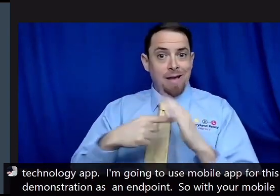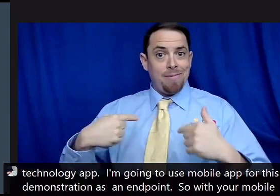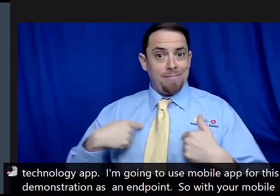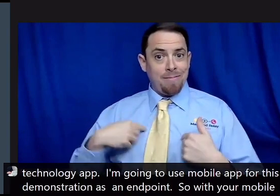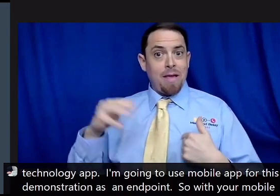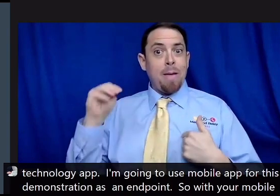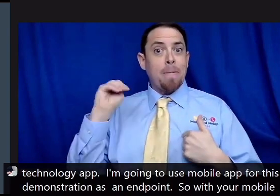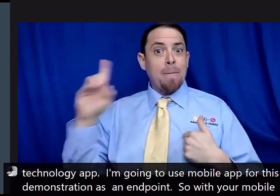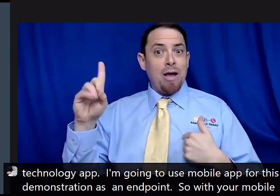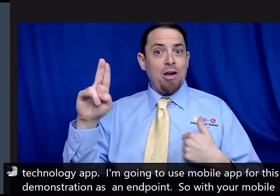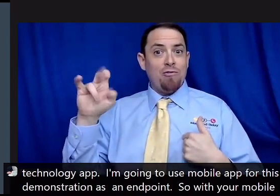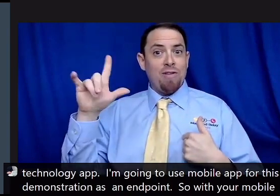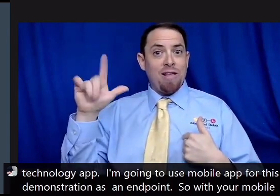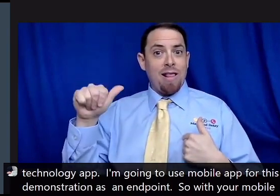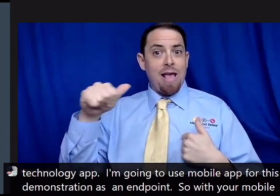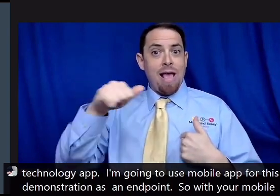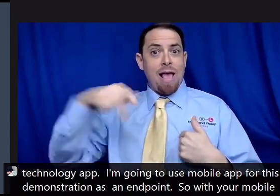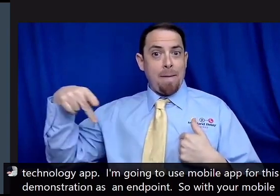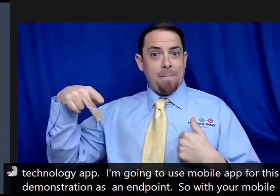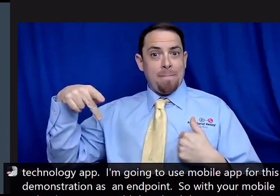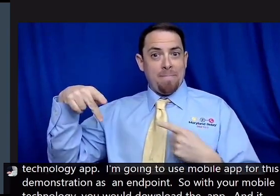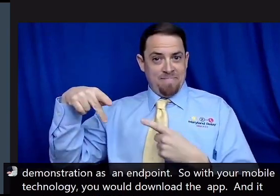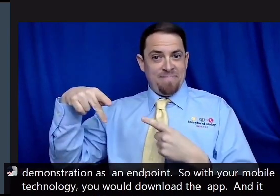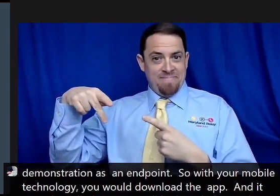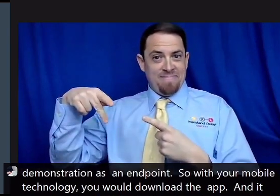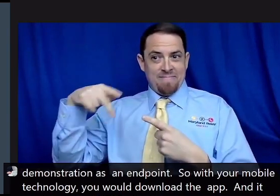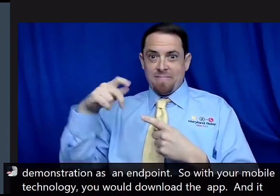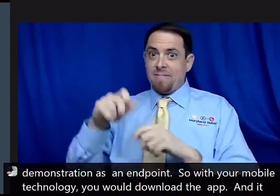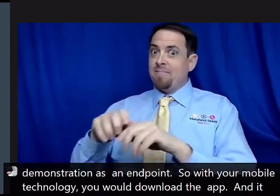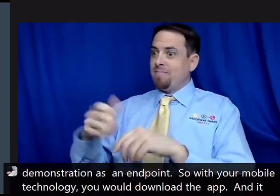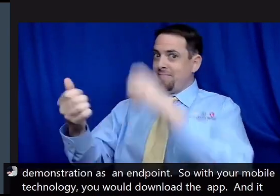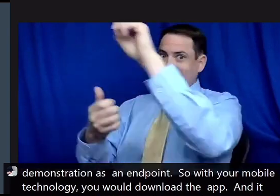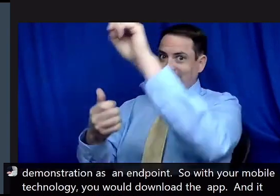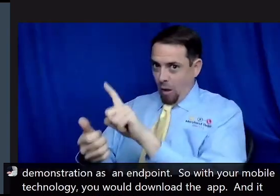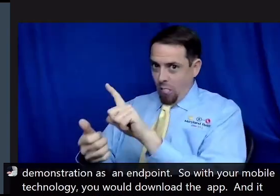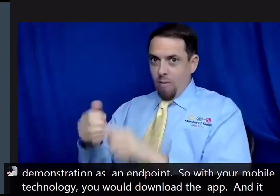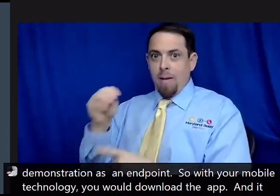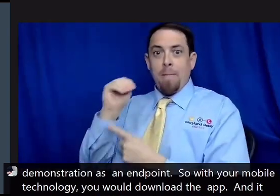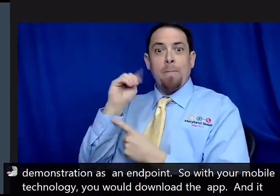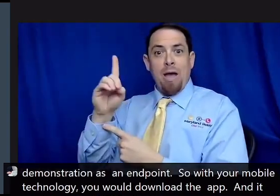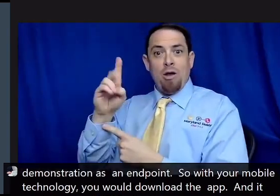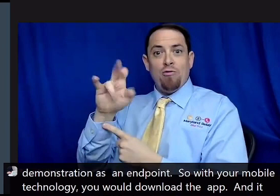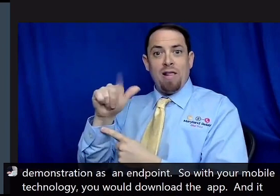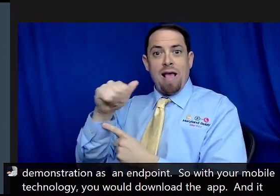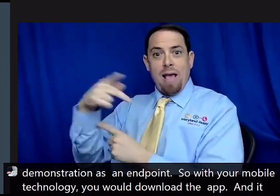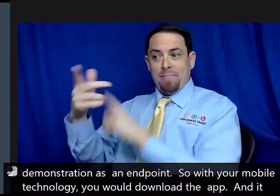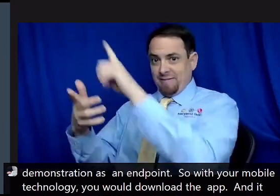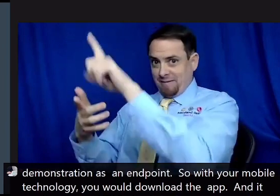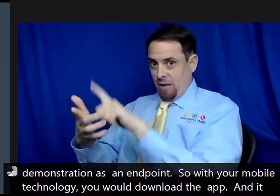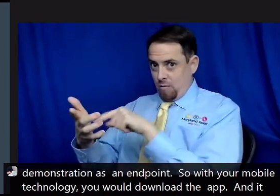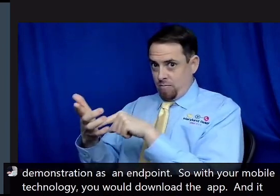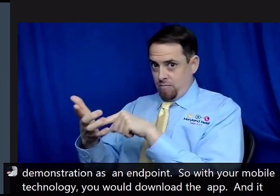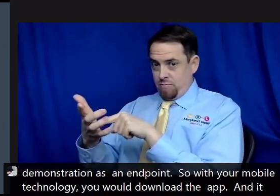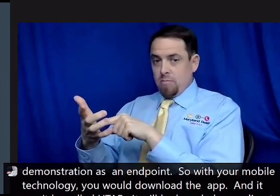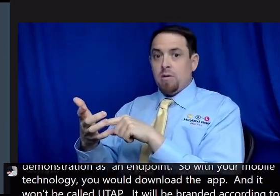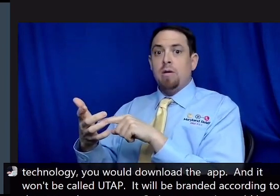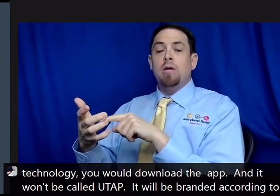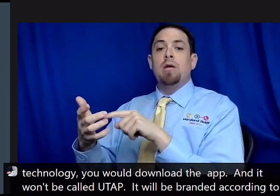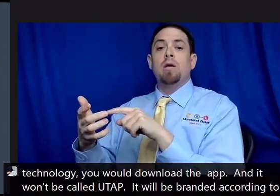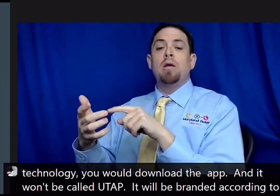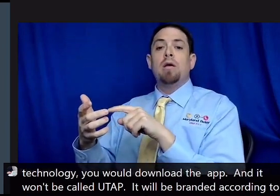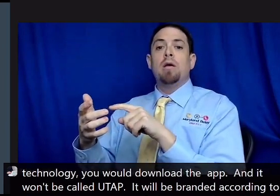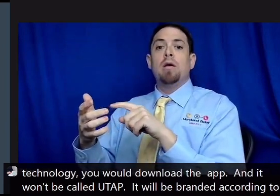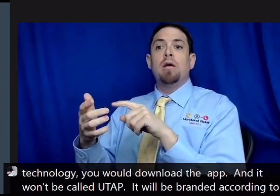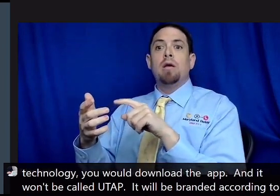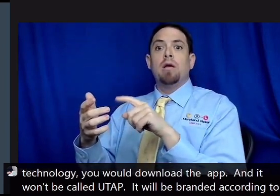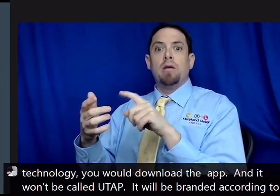It'll be branded according to the state relay program. So in my case, it would be Maryland Relay. It would be our app. So I would open the